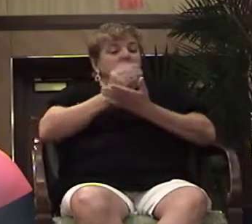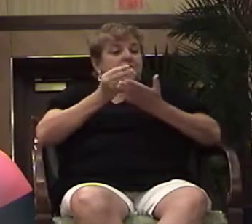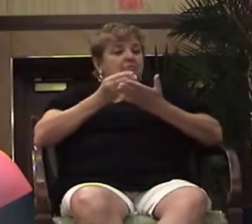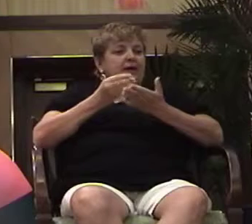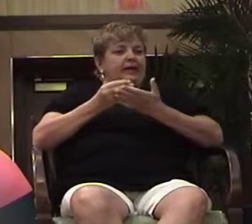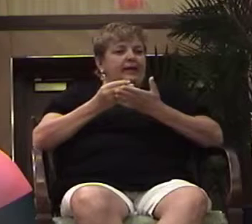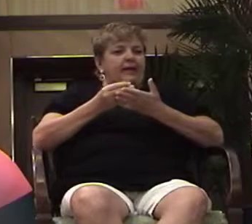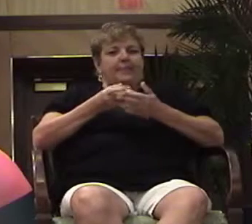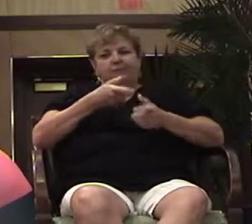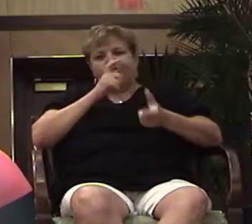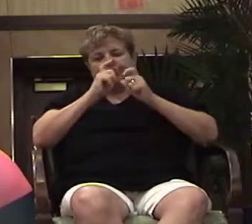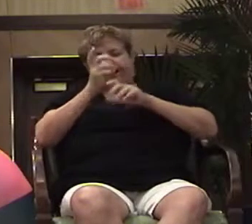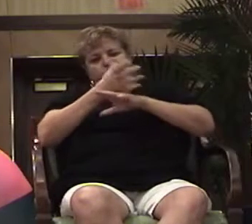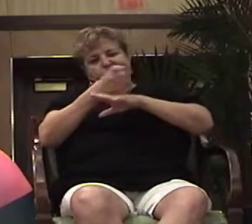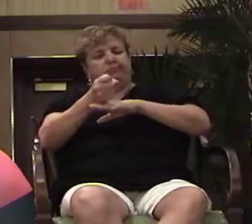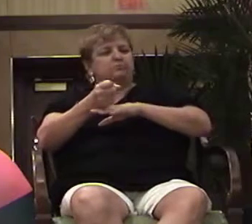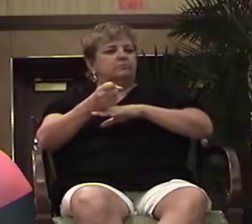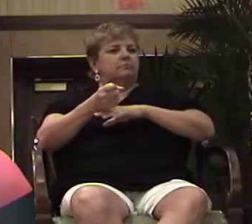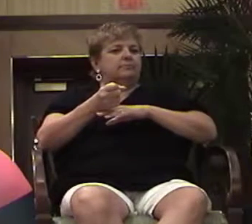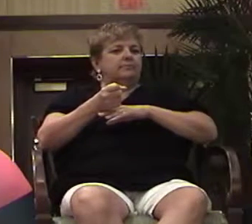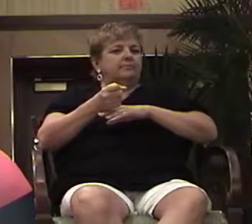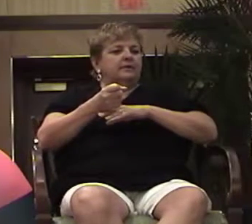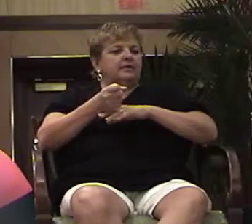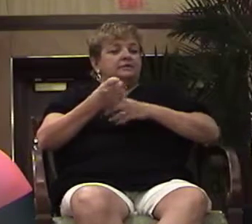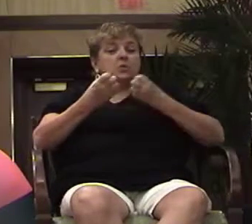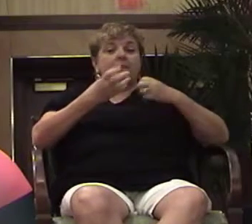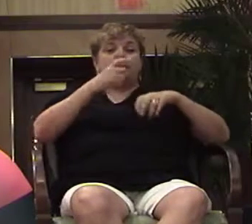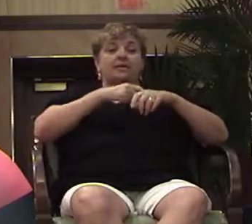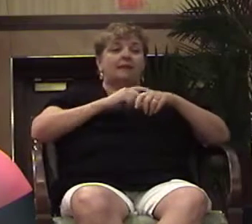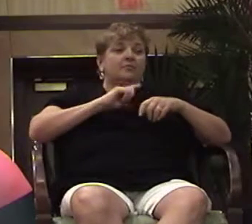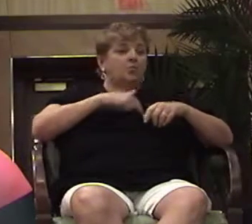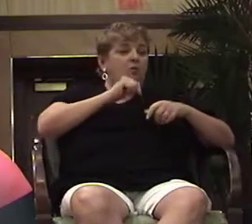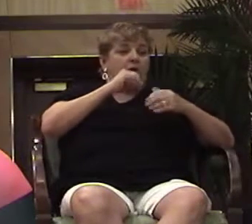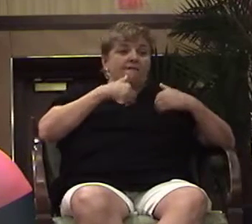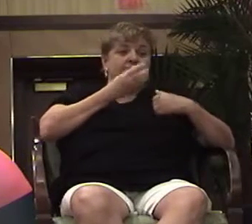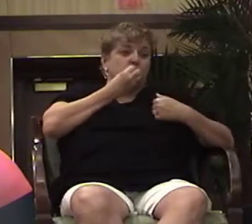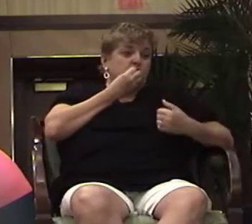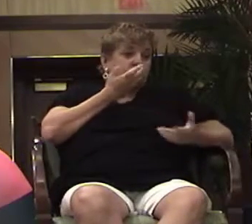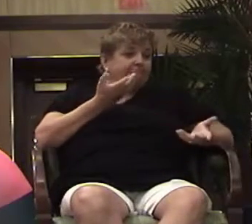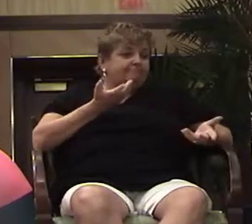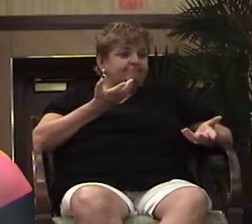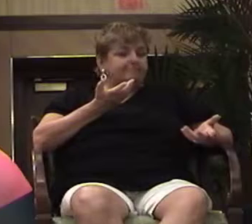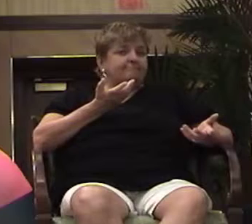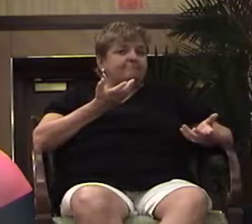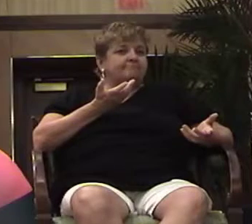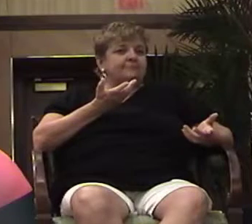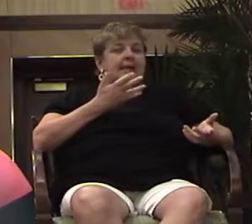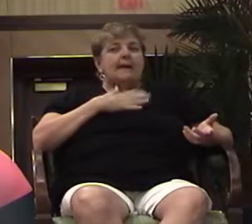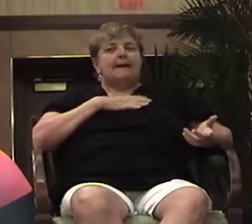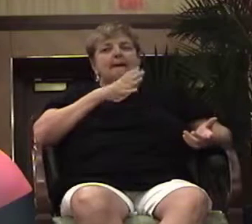we didn't have anything to eat many times. And my mother was a